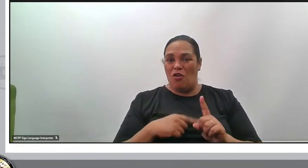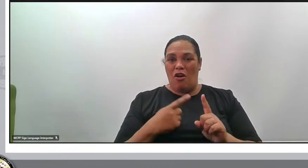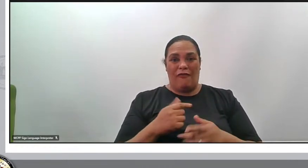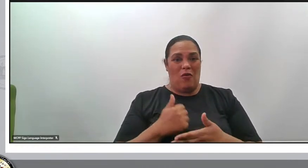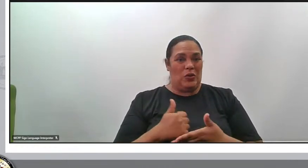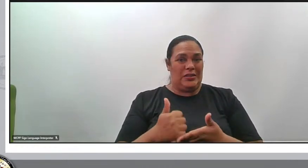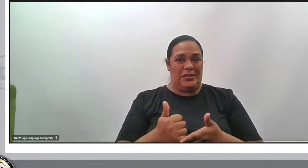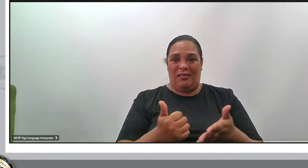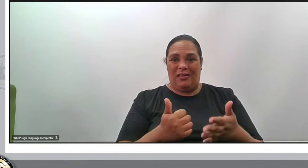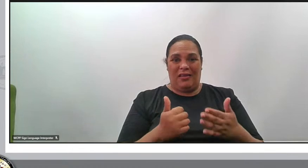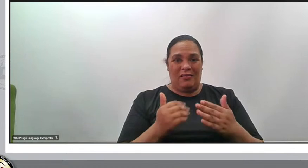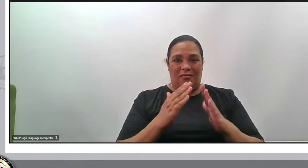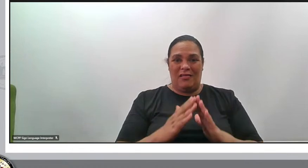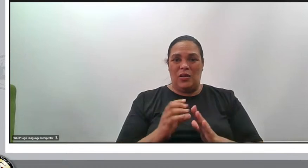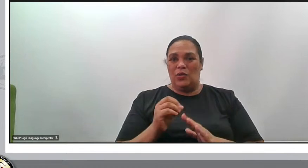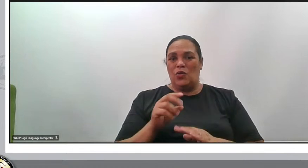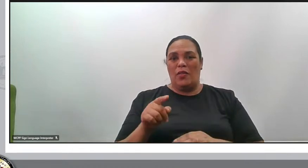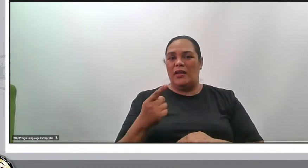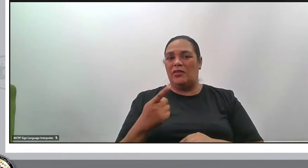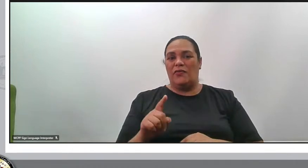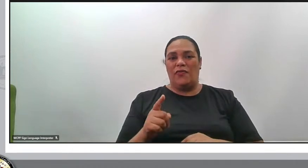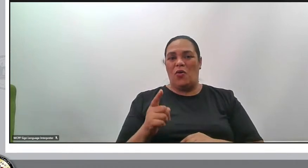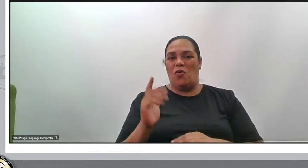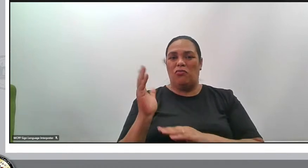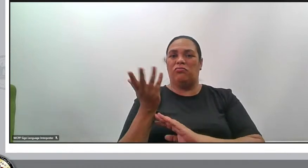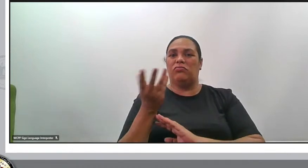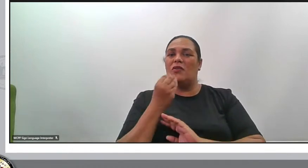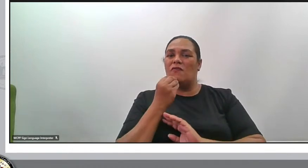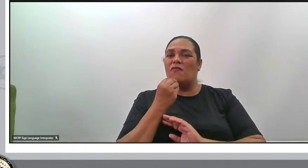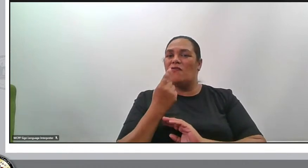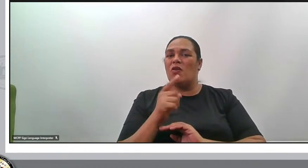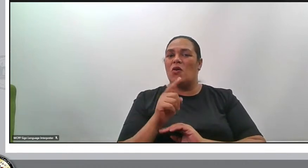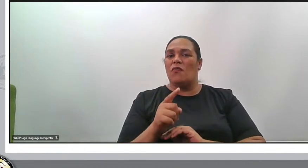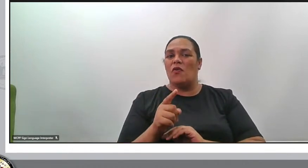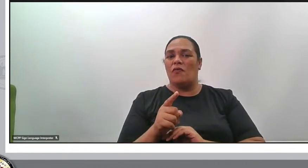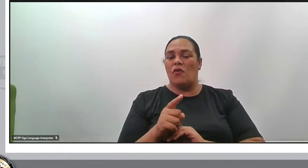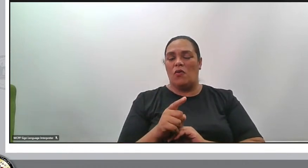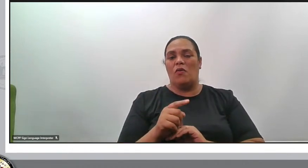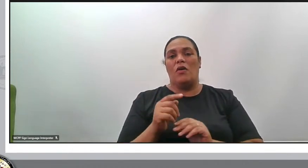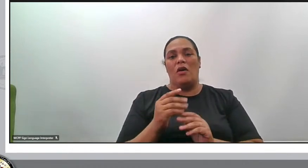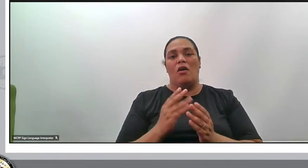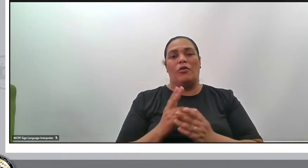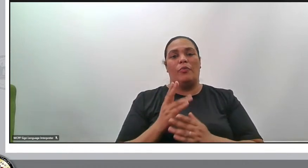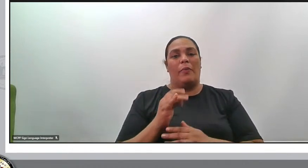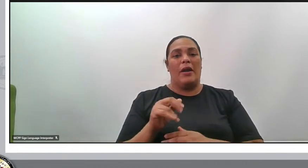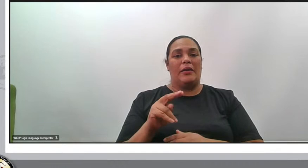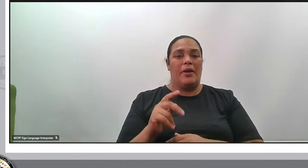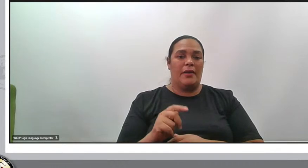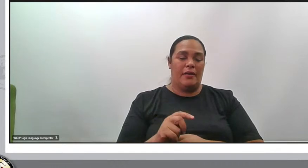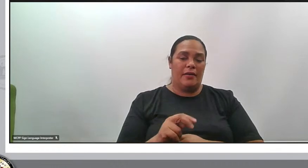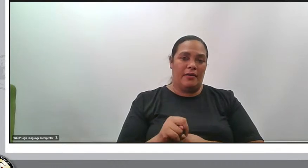sittings. So what is that catering envisioned for? Thank you. Honorable Bartman.